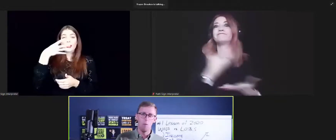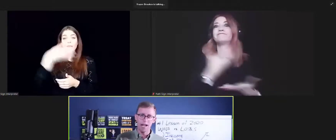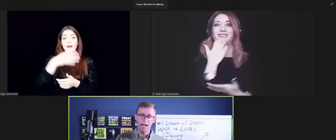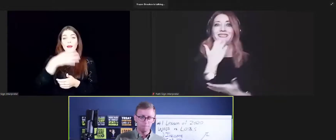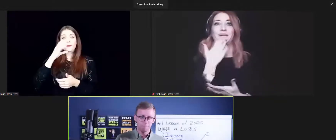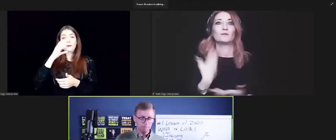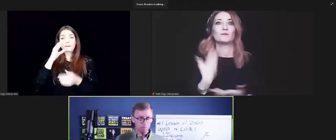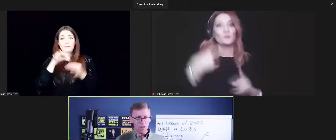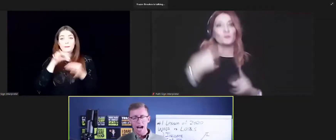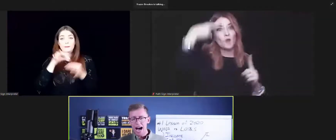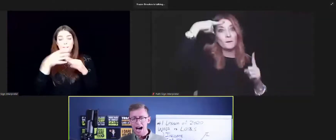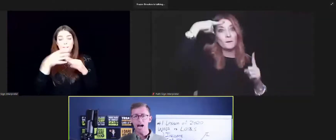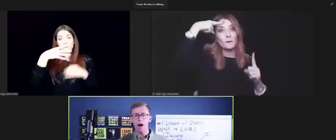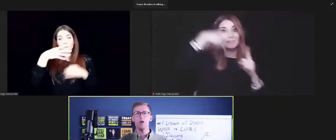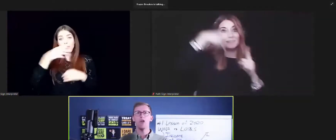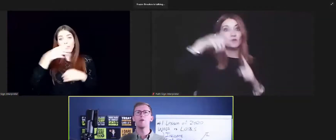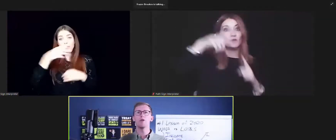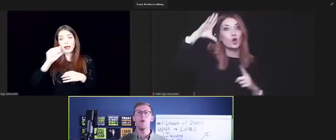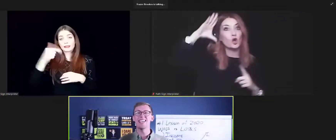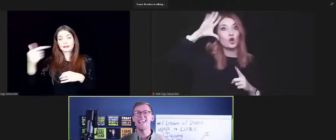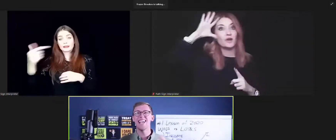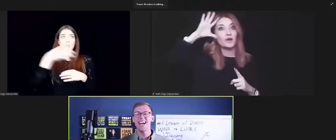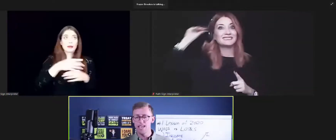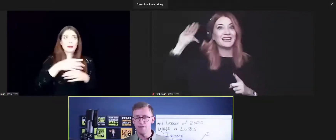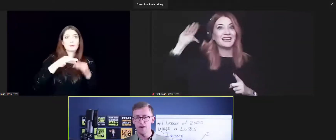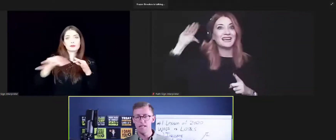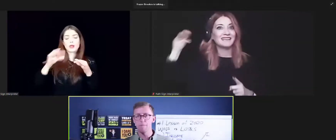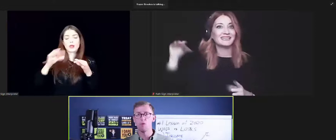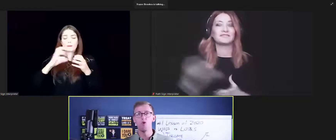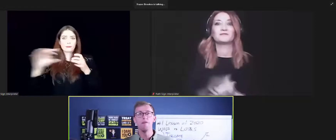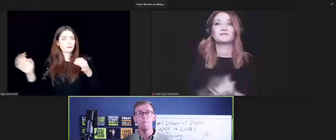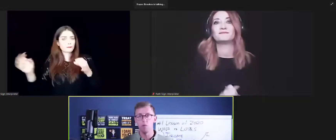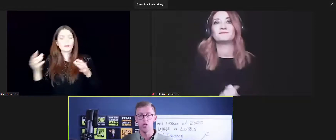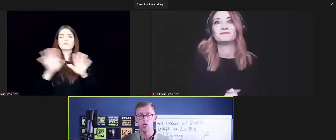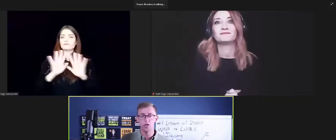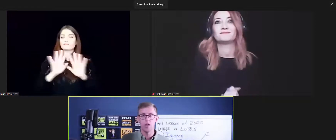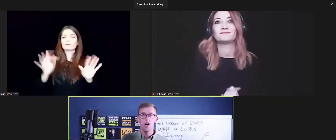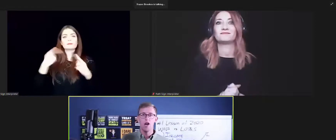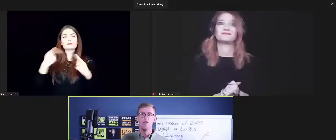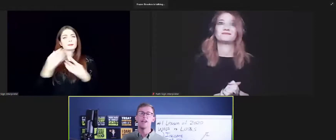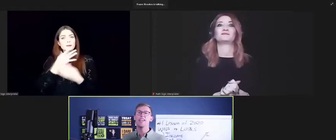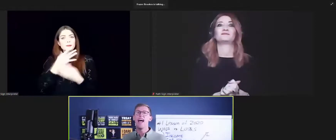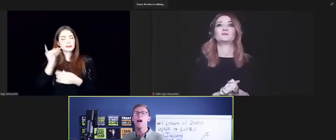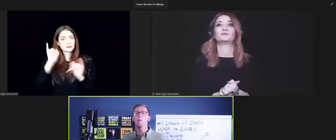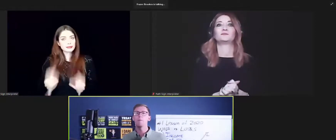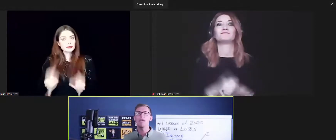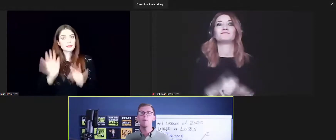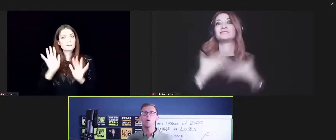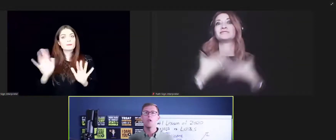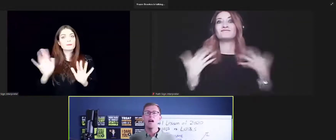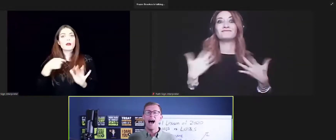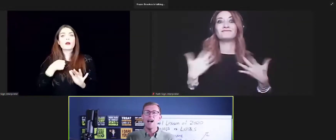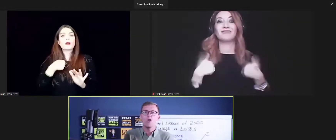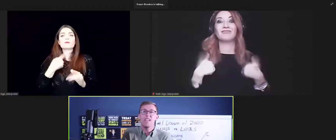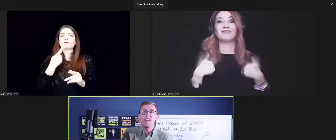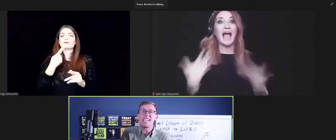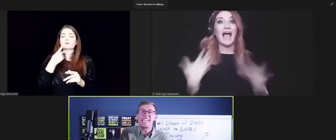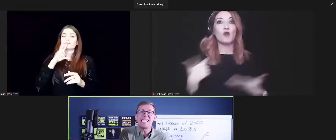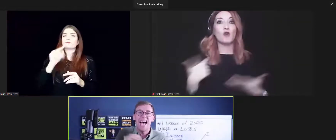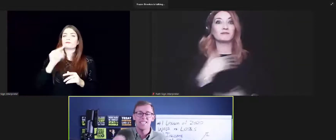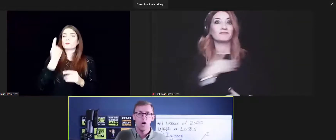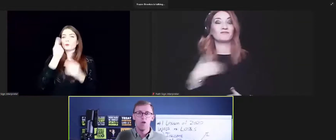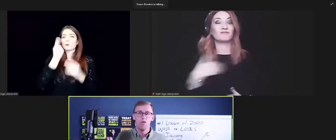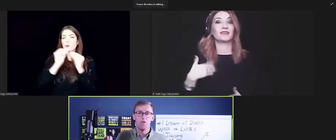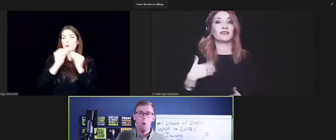way. And I want to share with you a scientifically proven process that can help people actually